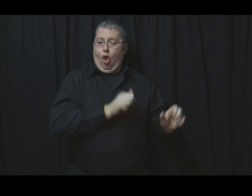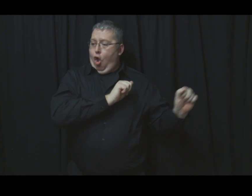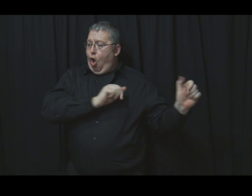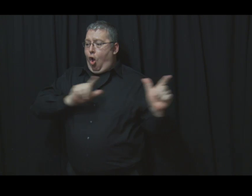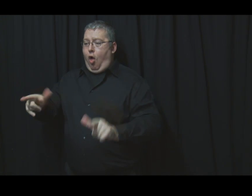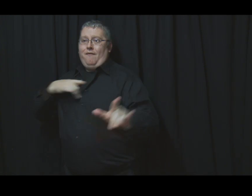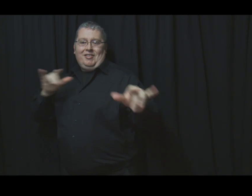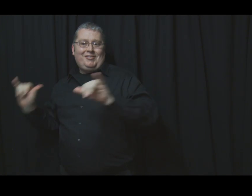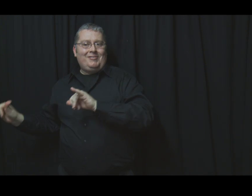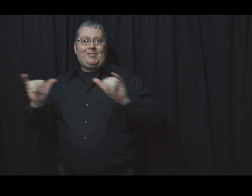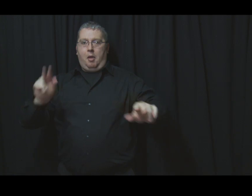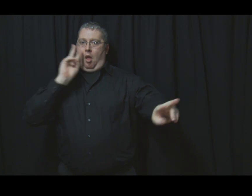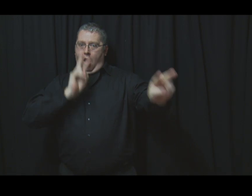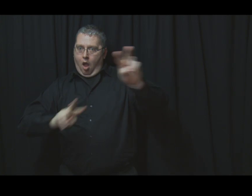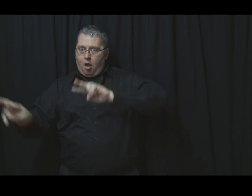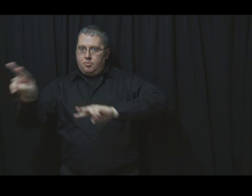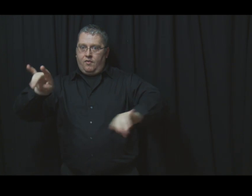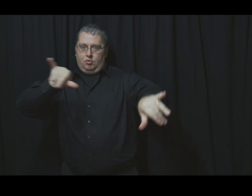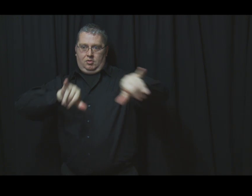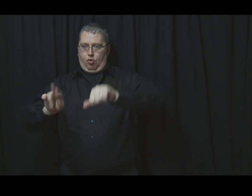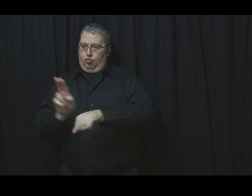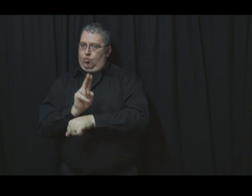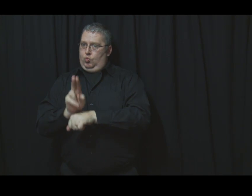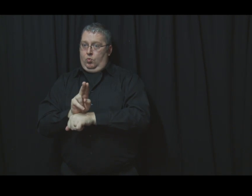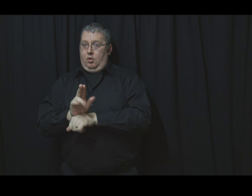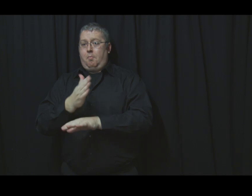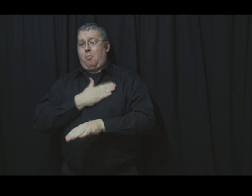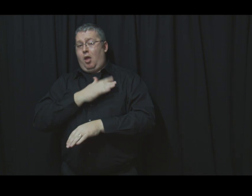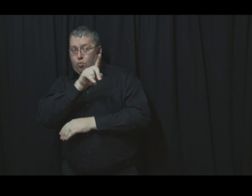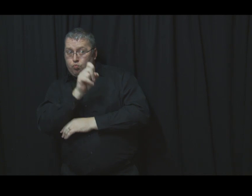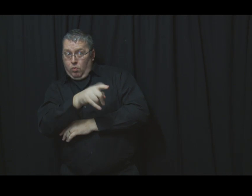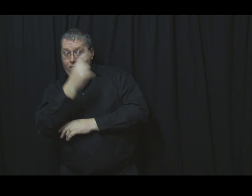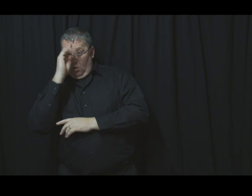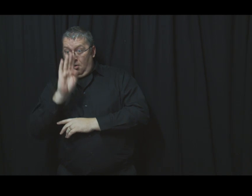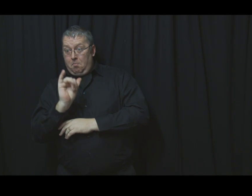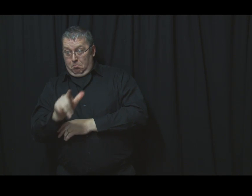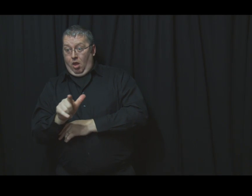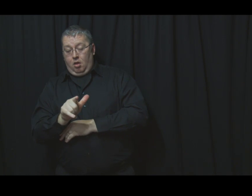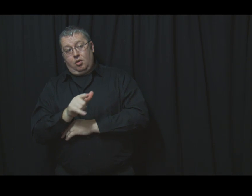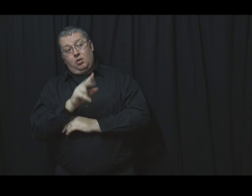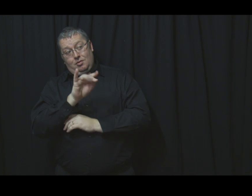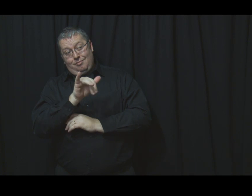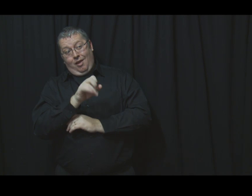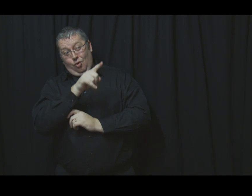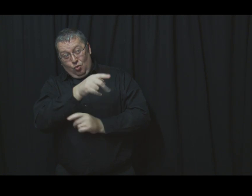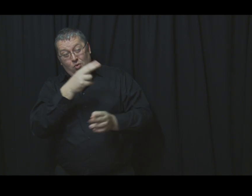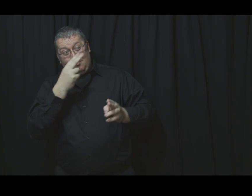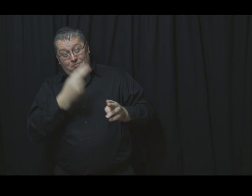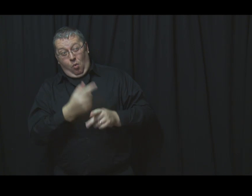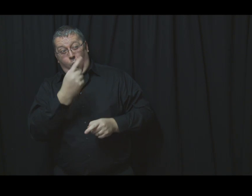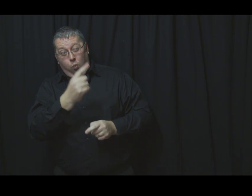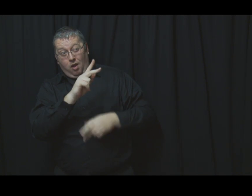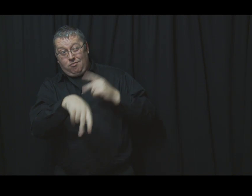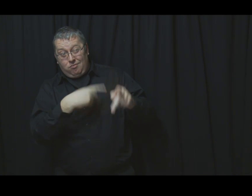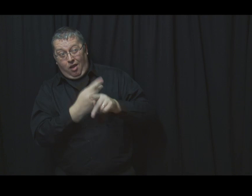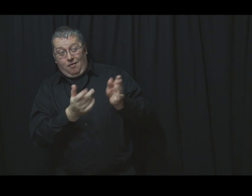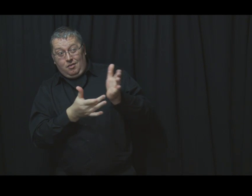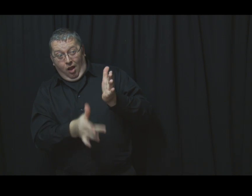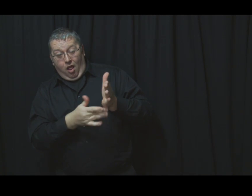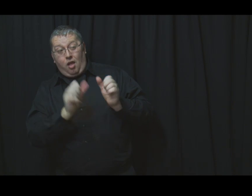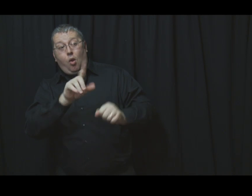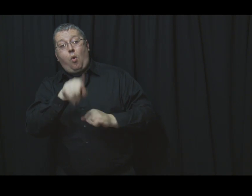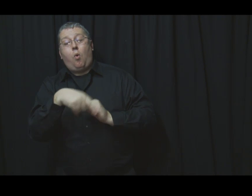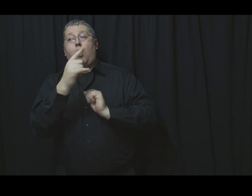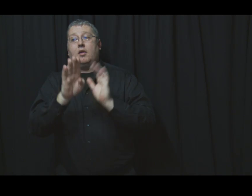experimental or observational science. So I have a question for Bill Nye. Can you name one piece of technology that could only have been